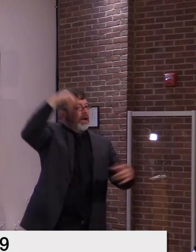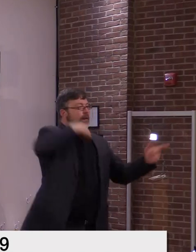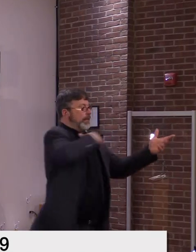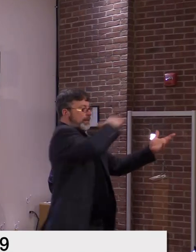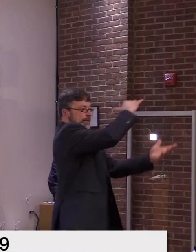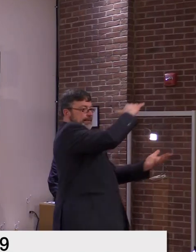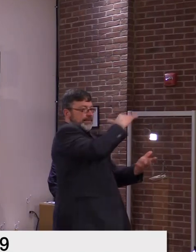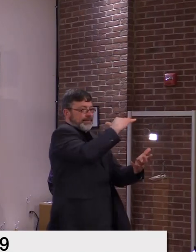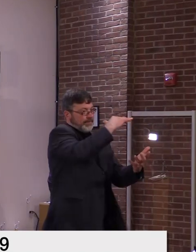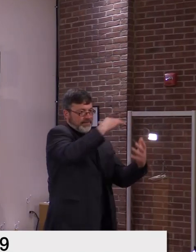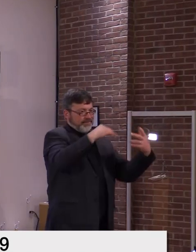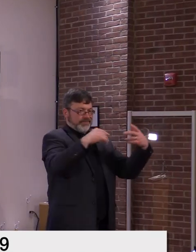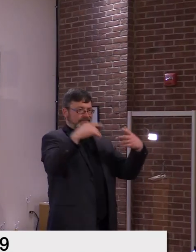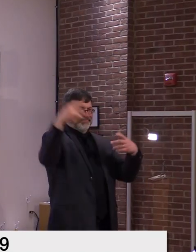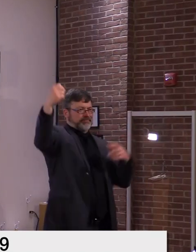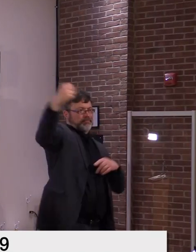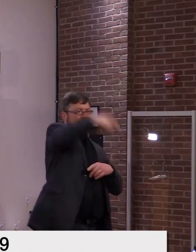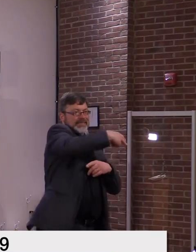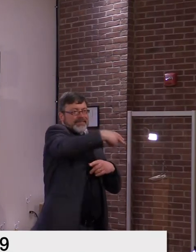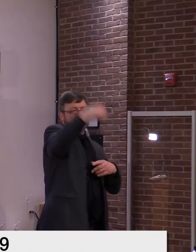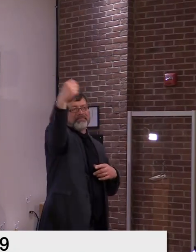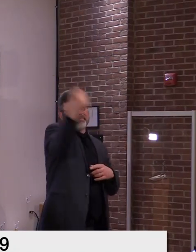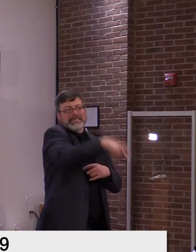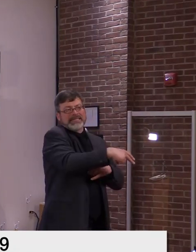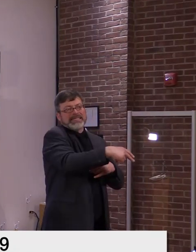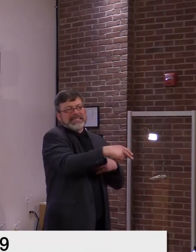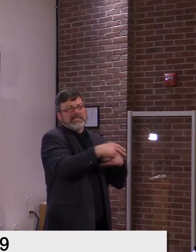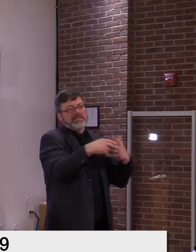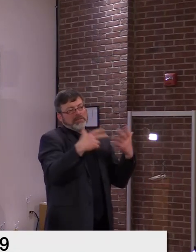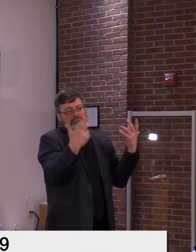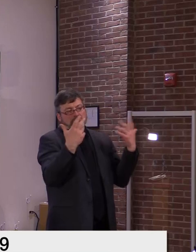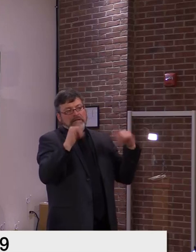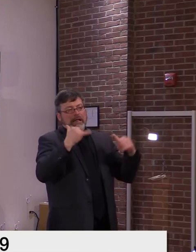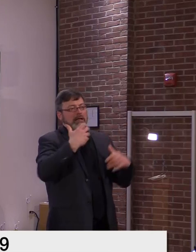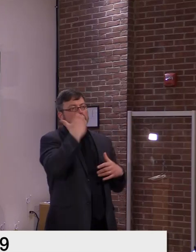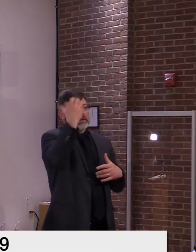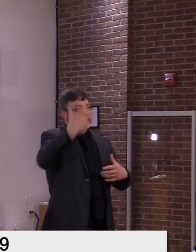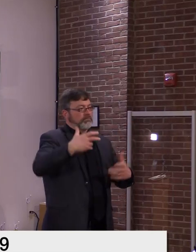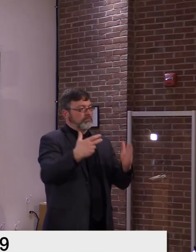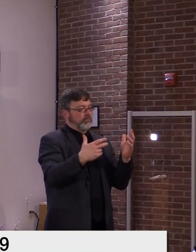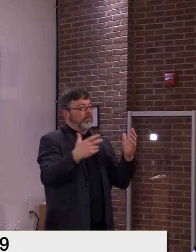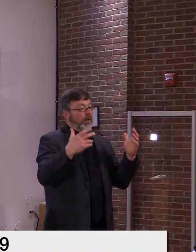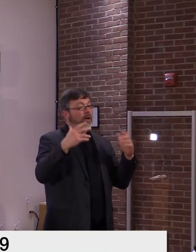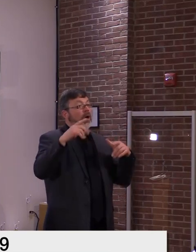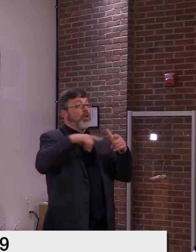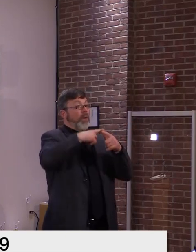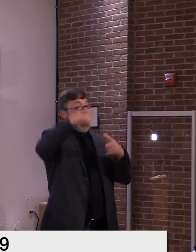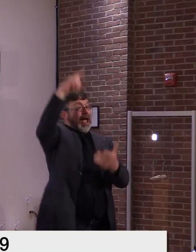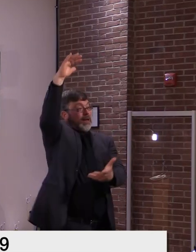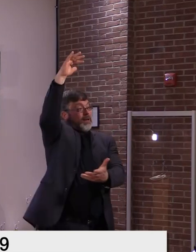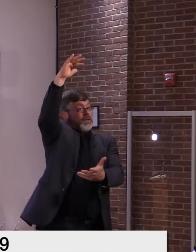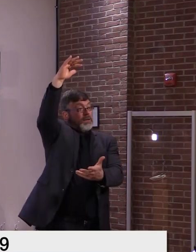month, perhaps in May, where dosage allocation hopefully will be on top of that.